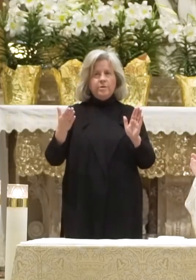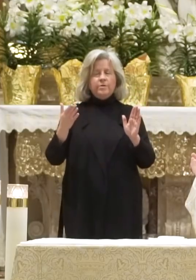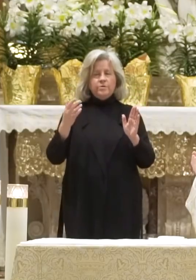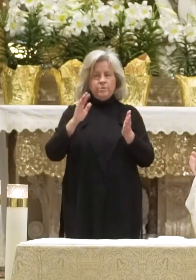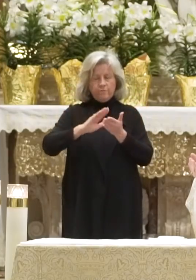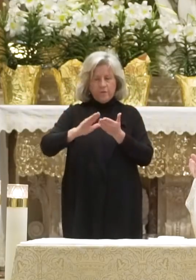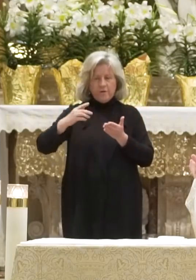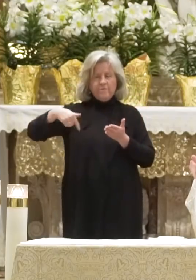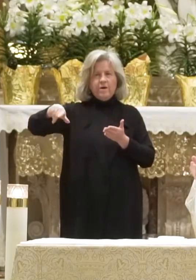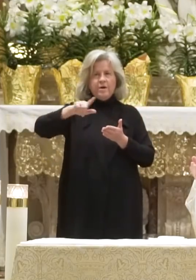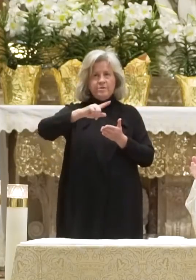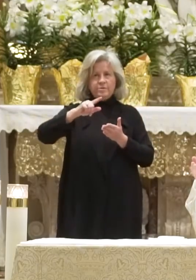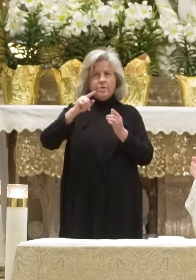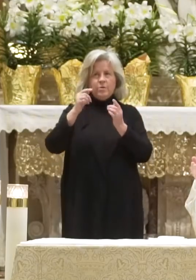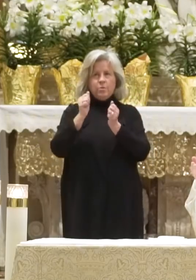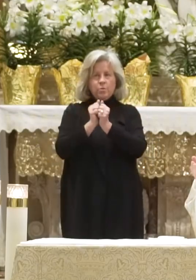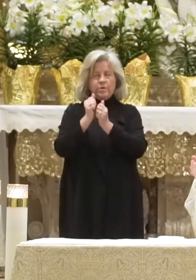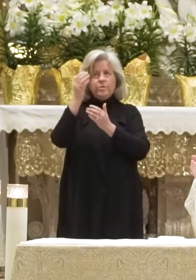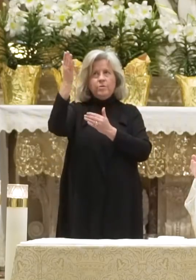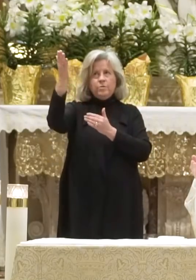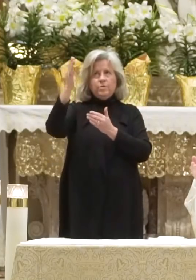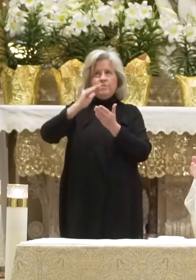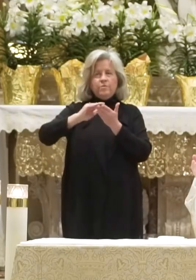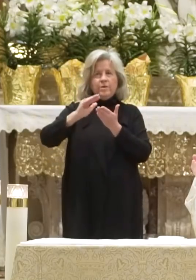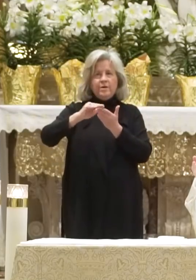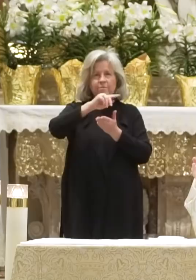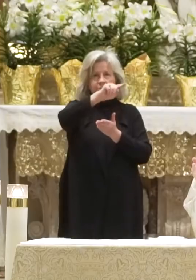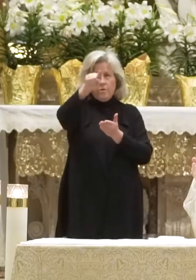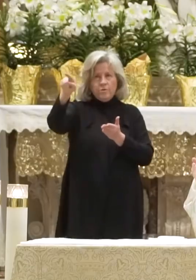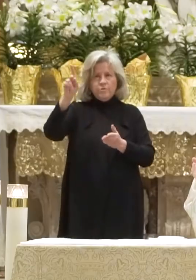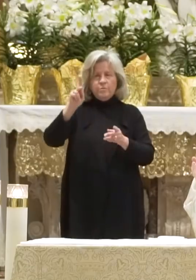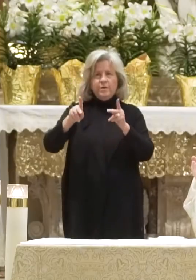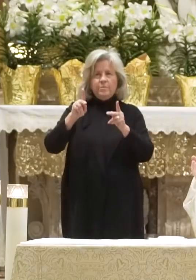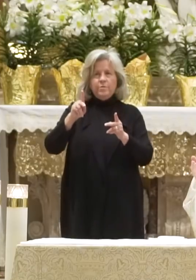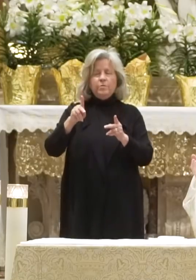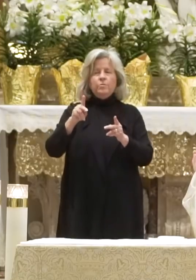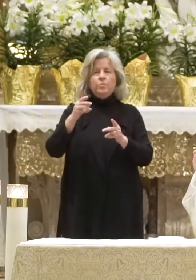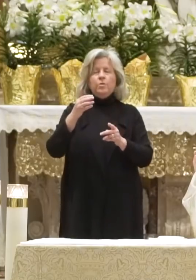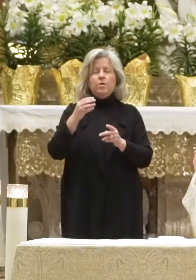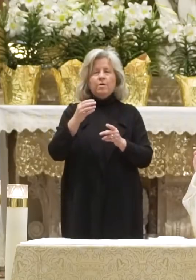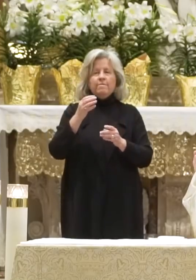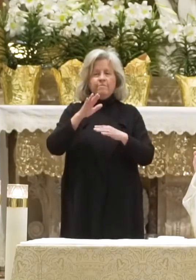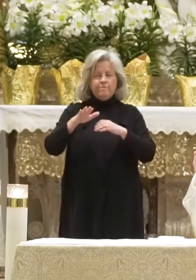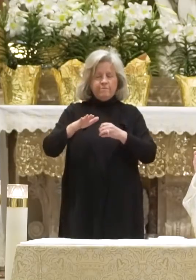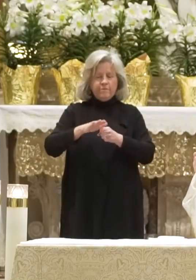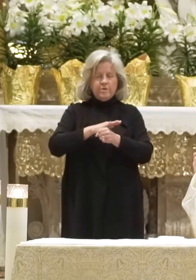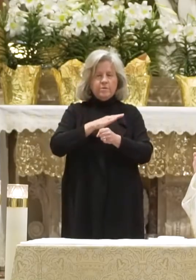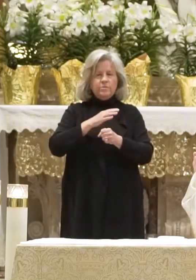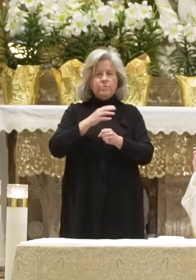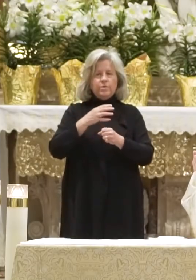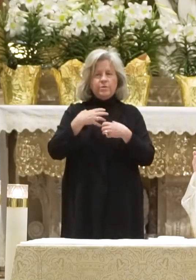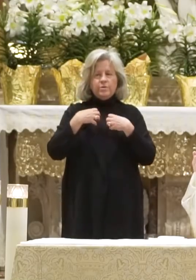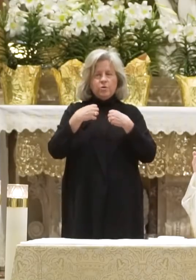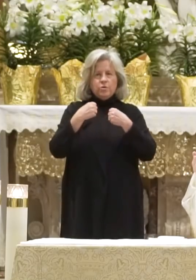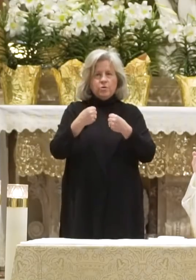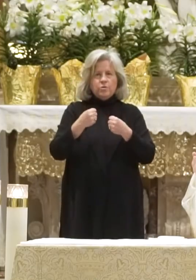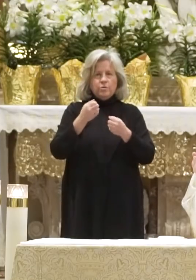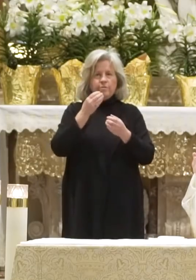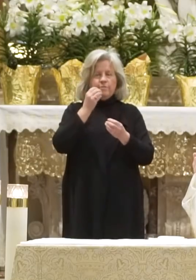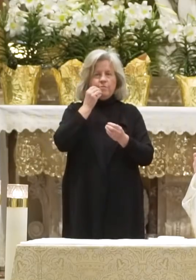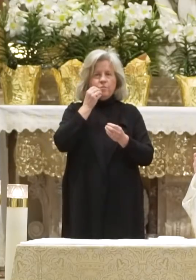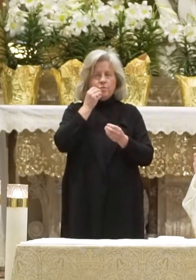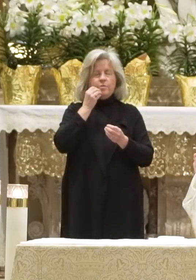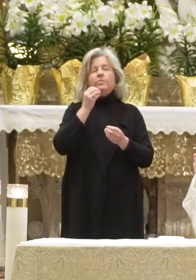yourself, grant that we who are nourished by the body and blood of your Son and filled with his Holy Spirit may